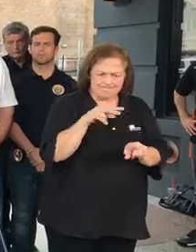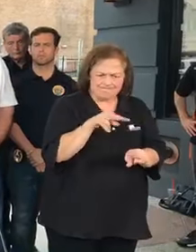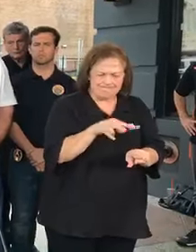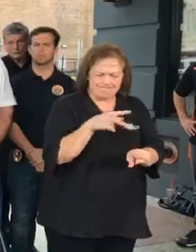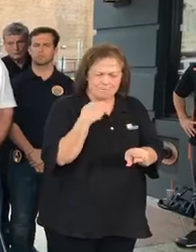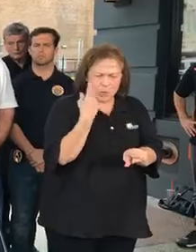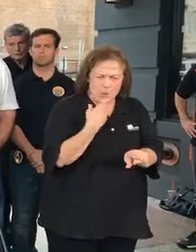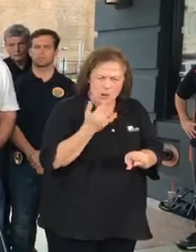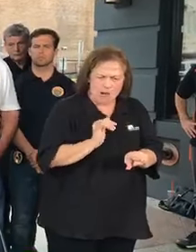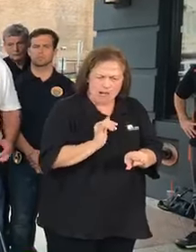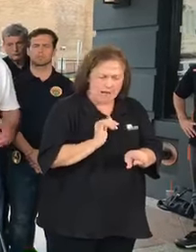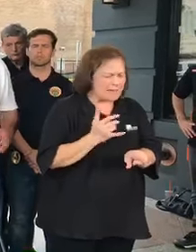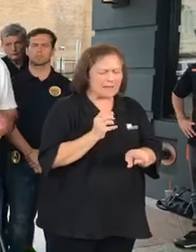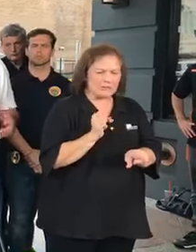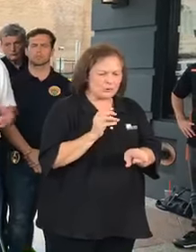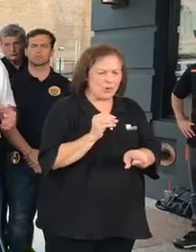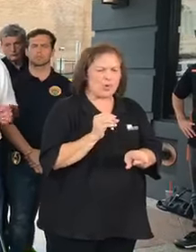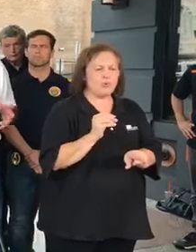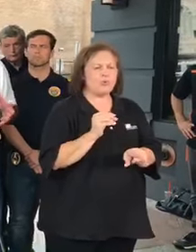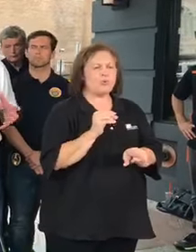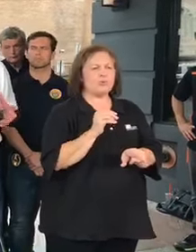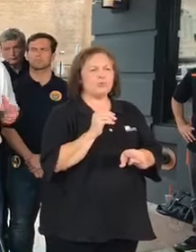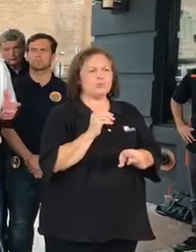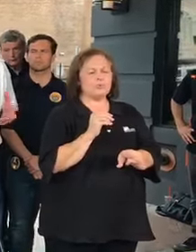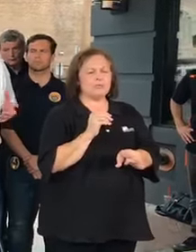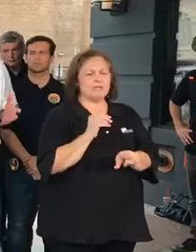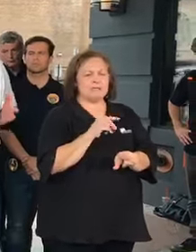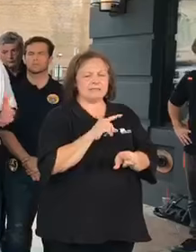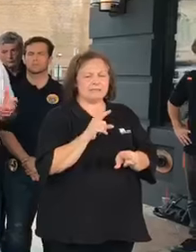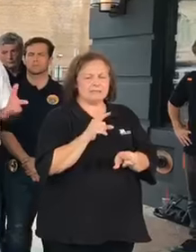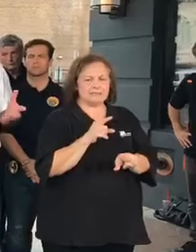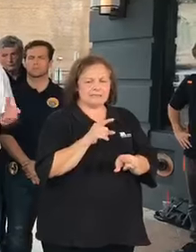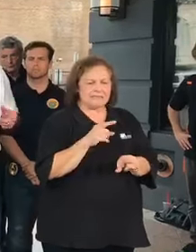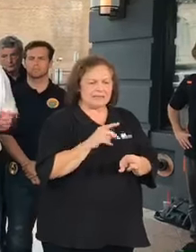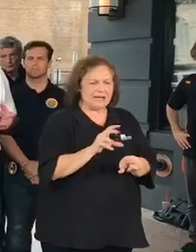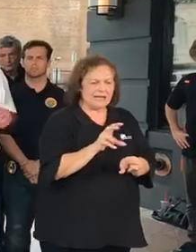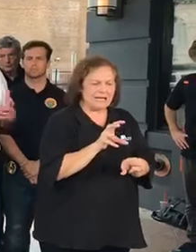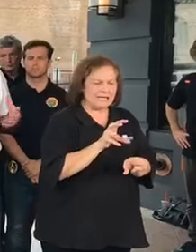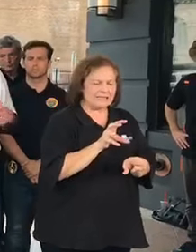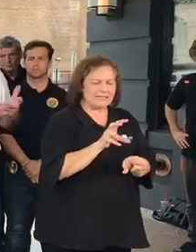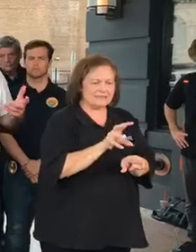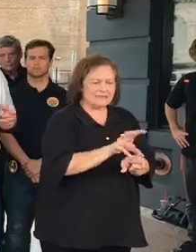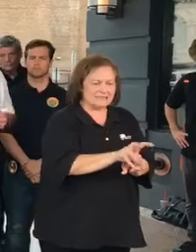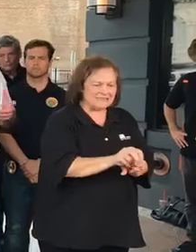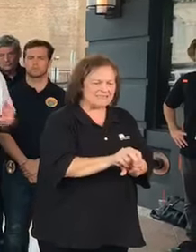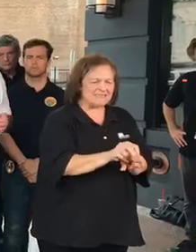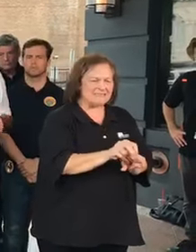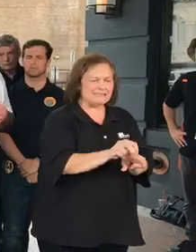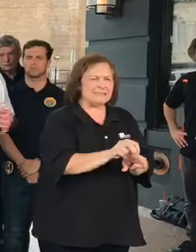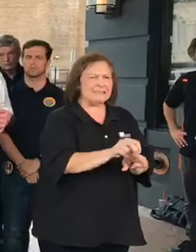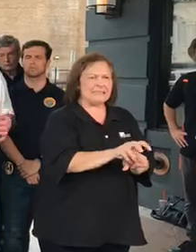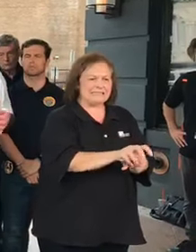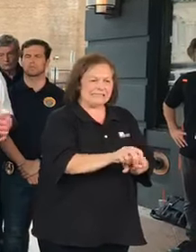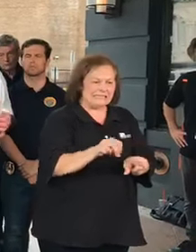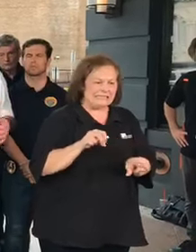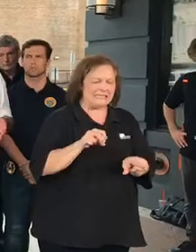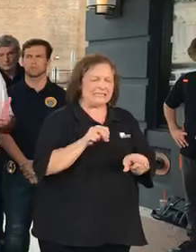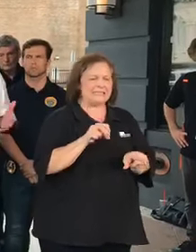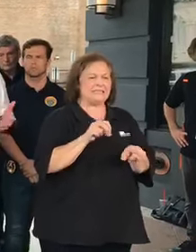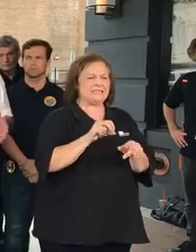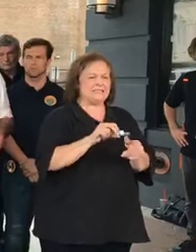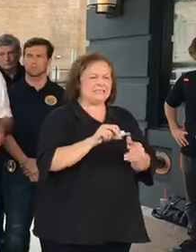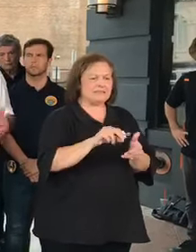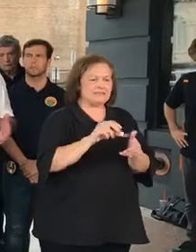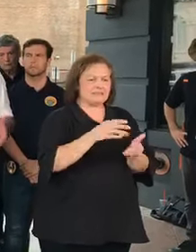something. So they sent remotely. They sent a reach into there, a apparatus to reach into there with a